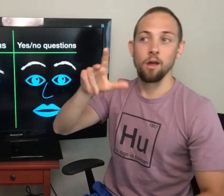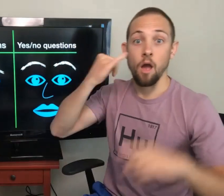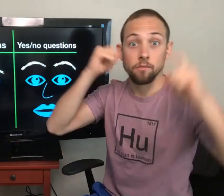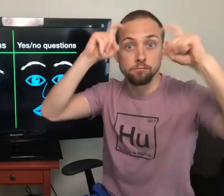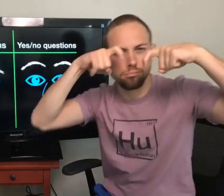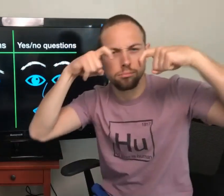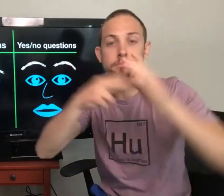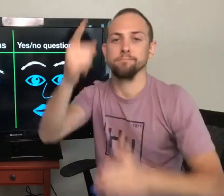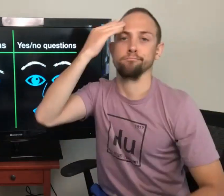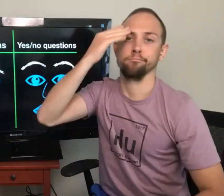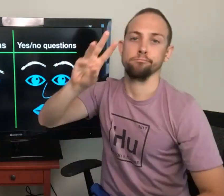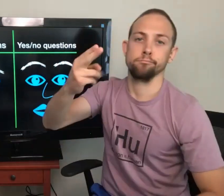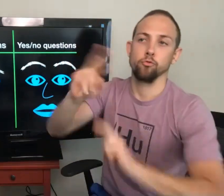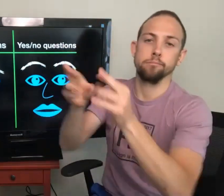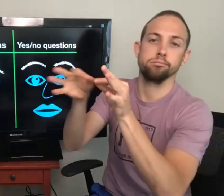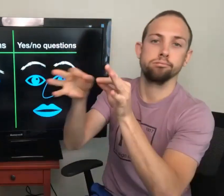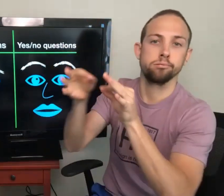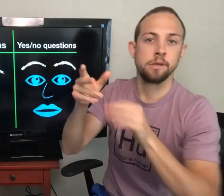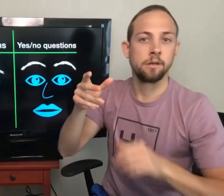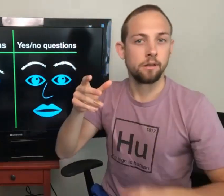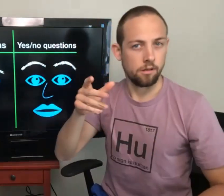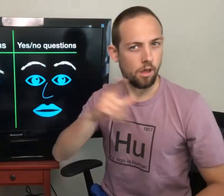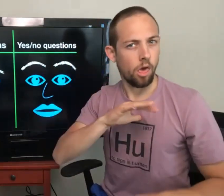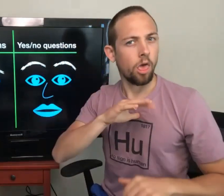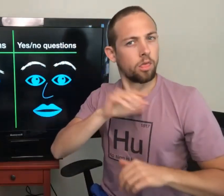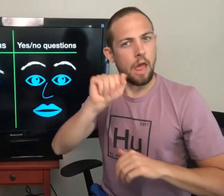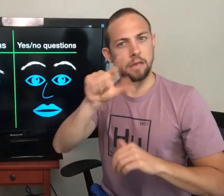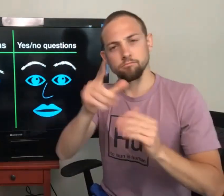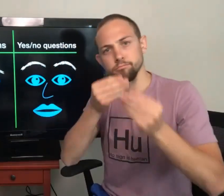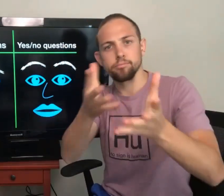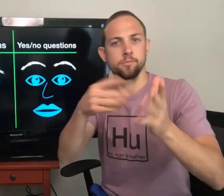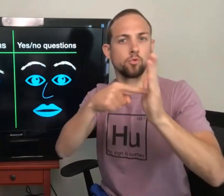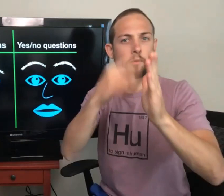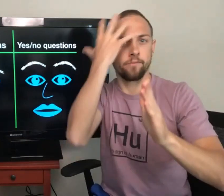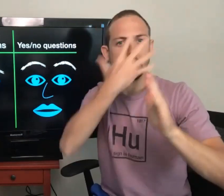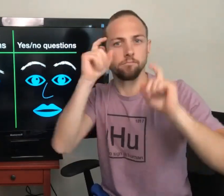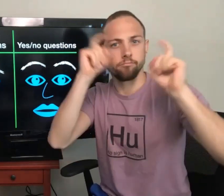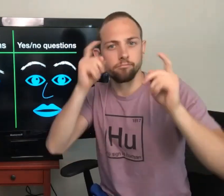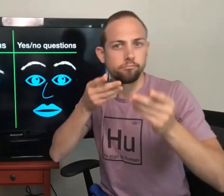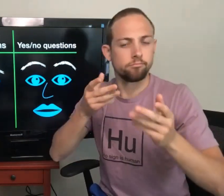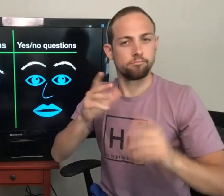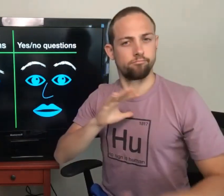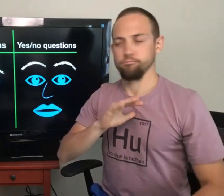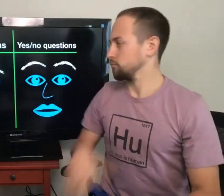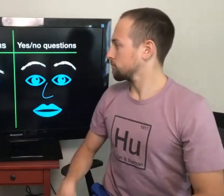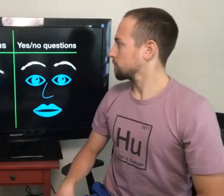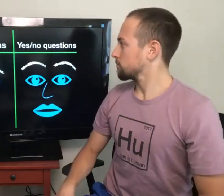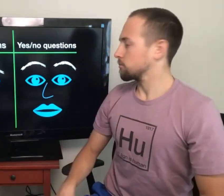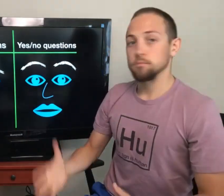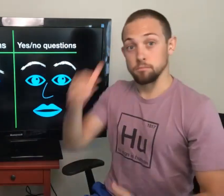go down. You know the difference. You know what kind of question is coming. So ASL gives you cues to parts of